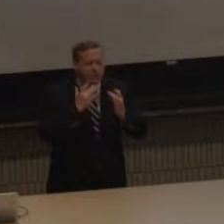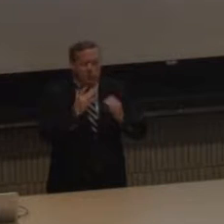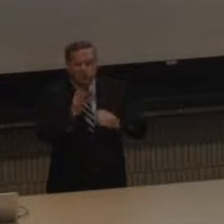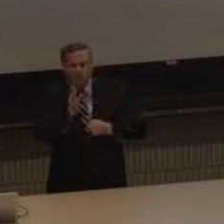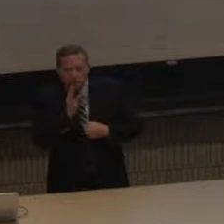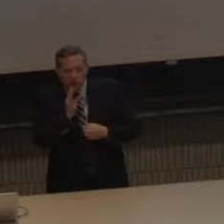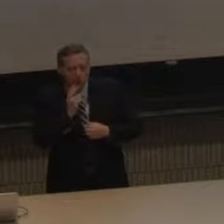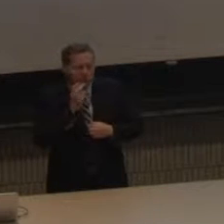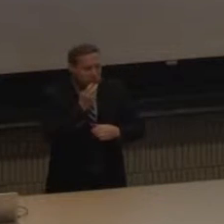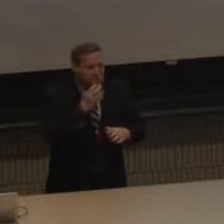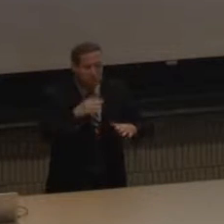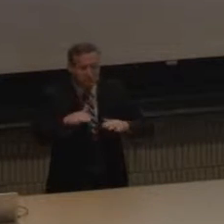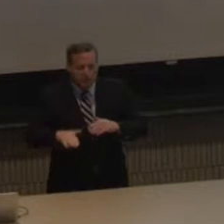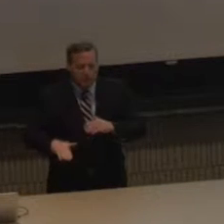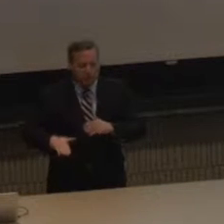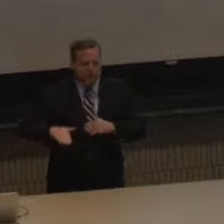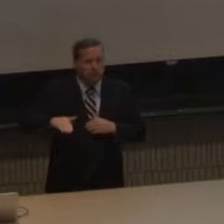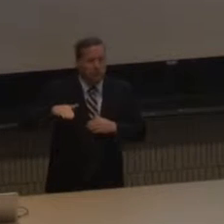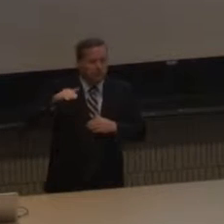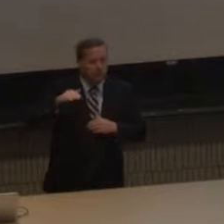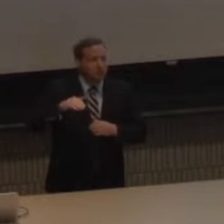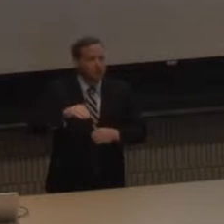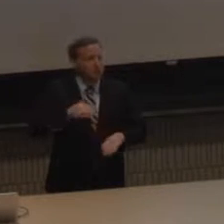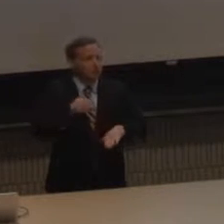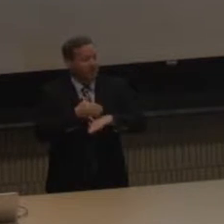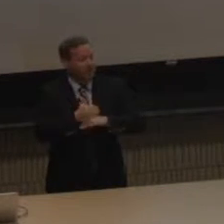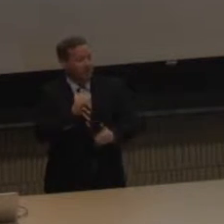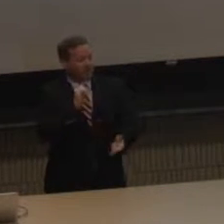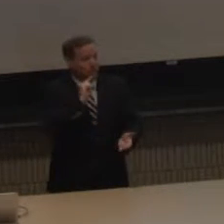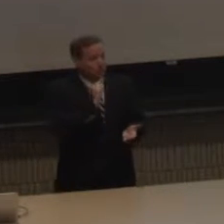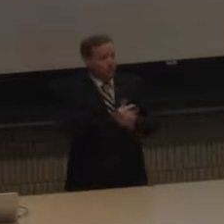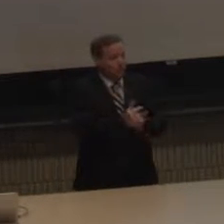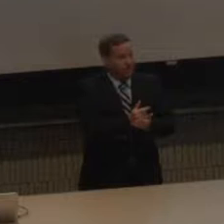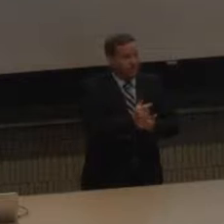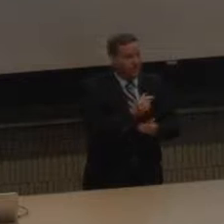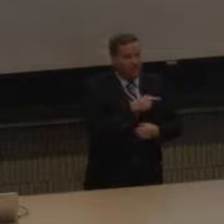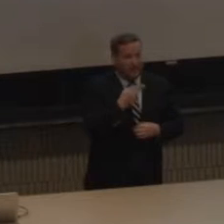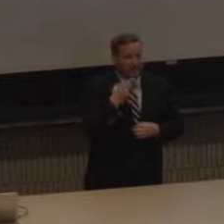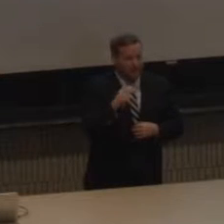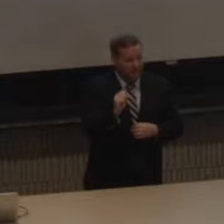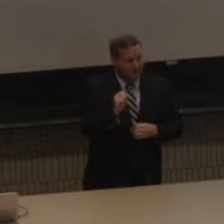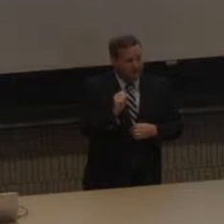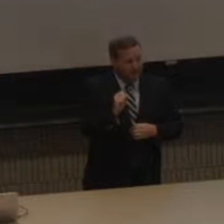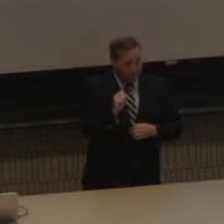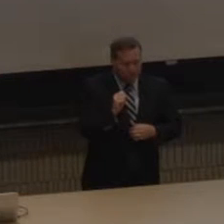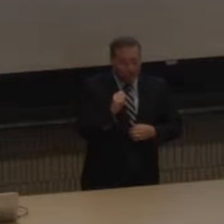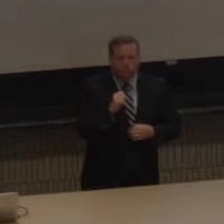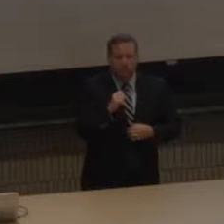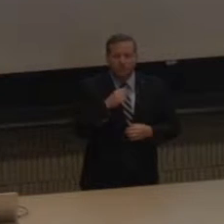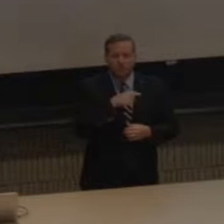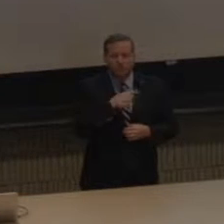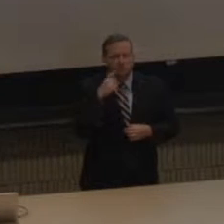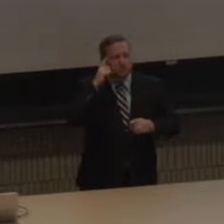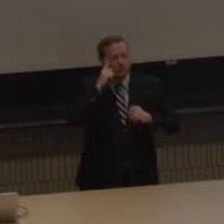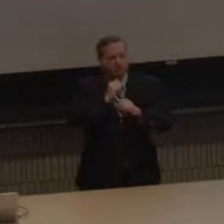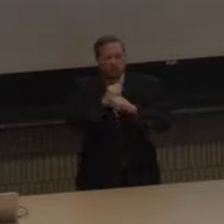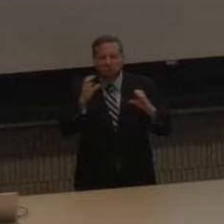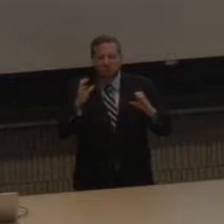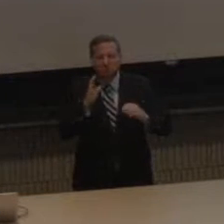language allowed in instruction or interaction. So he depended on spoken language and lip reading until he got all the